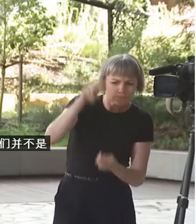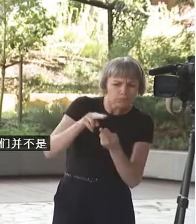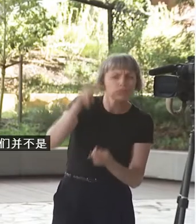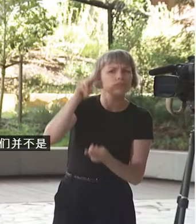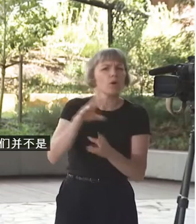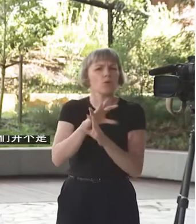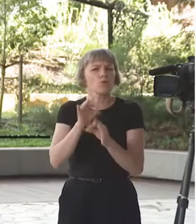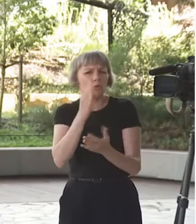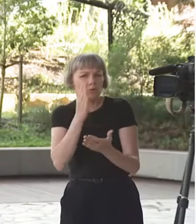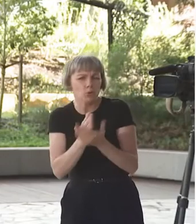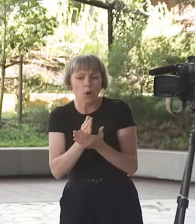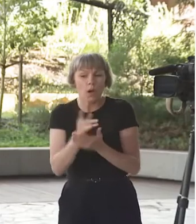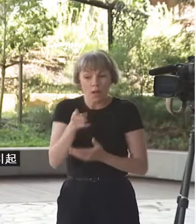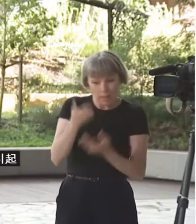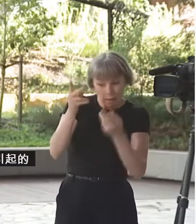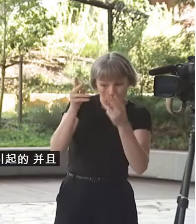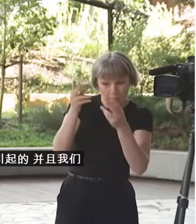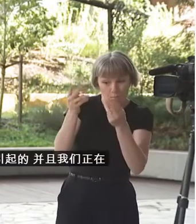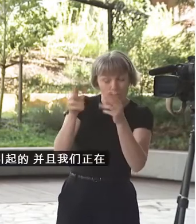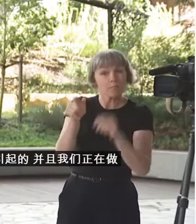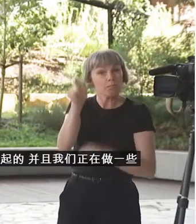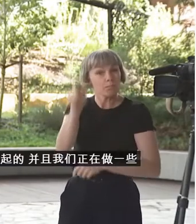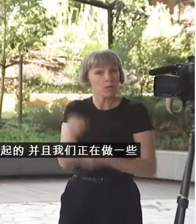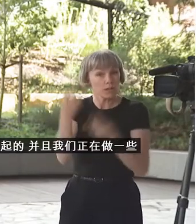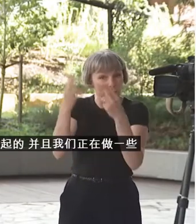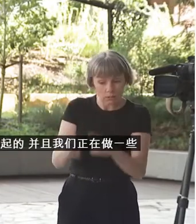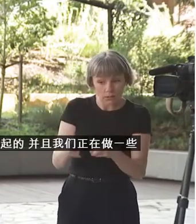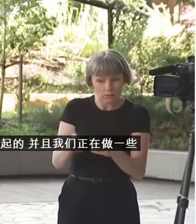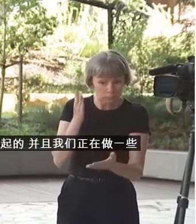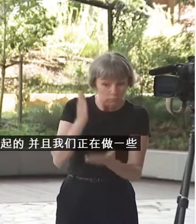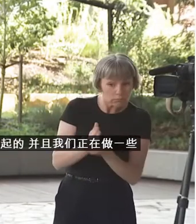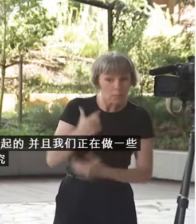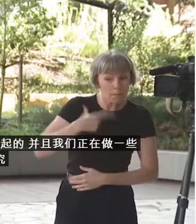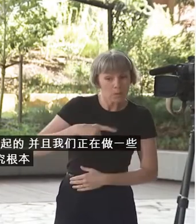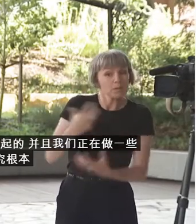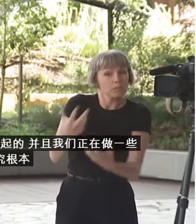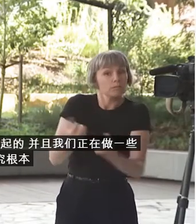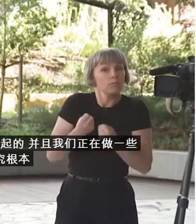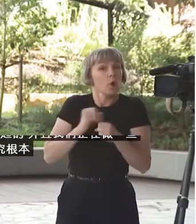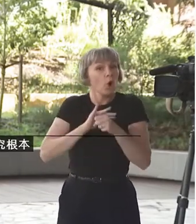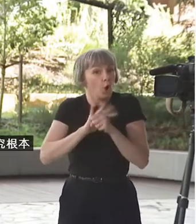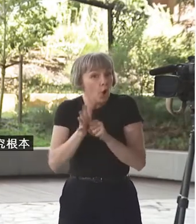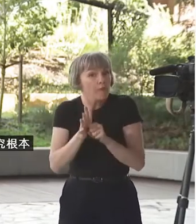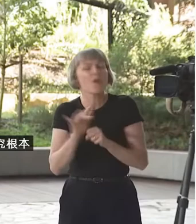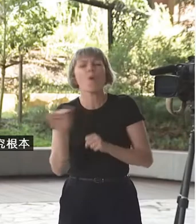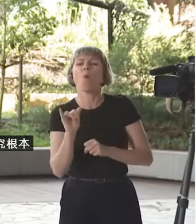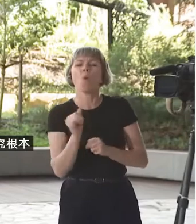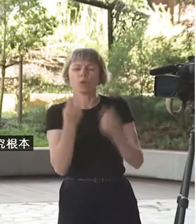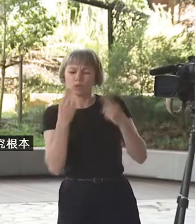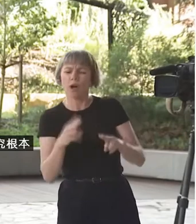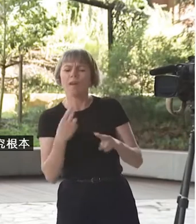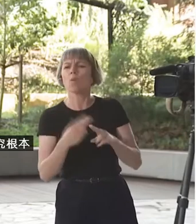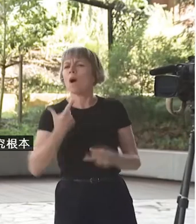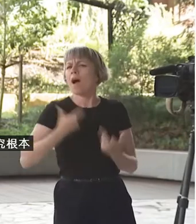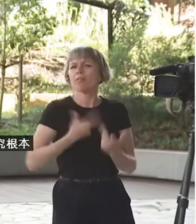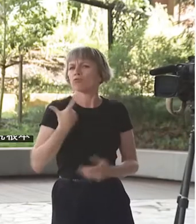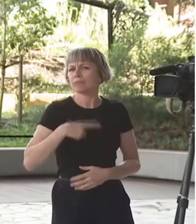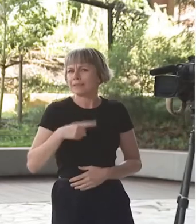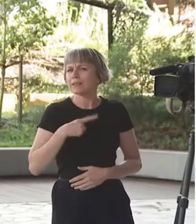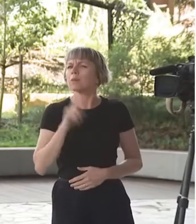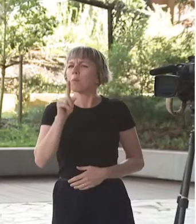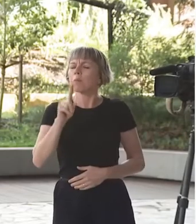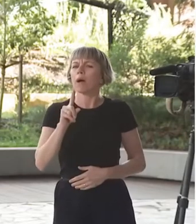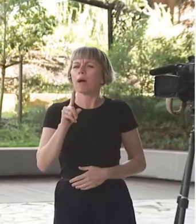by COVID, and we're doing some further work to look at the underlying reasons and give the community